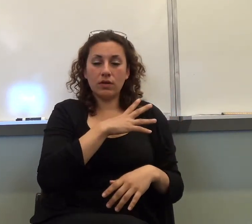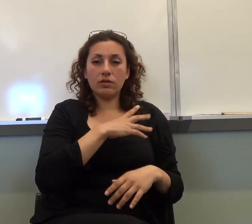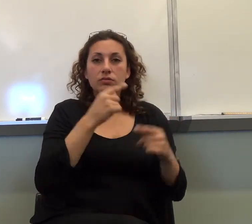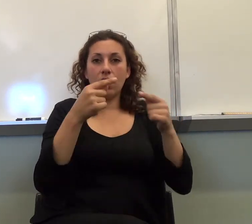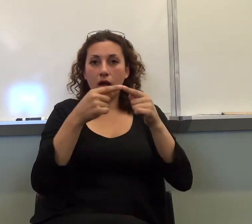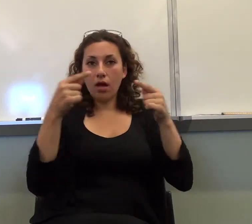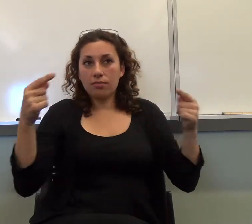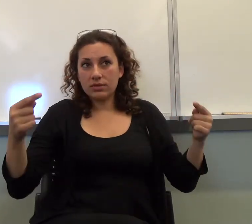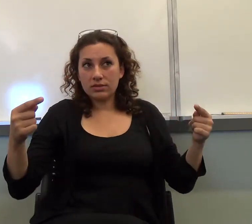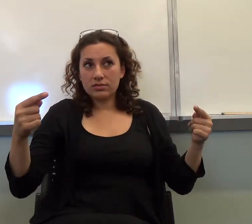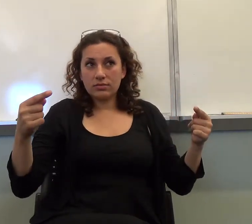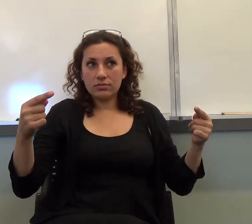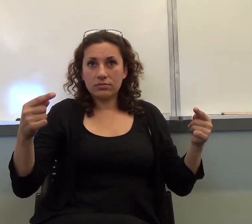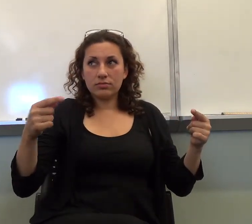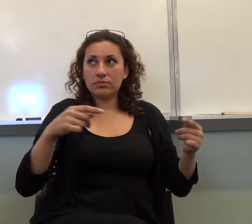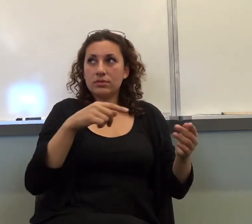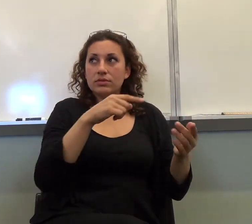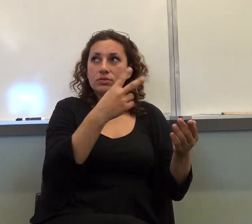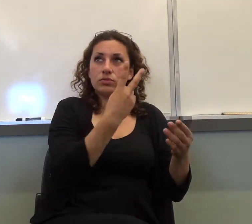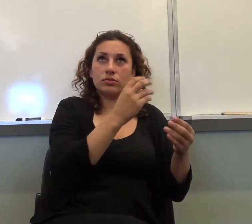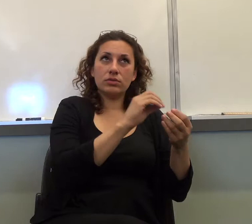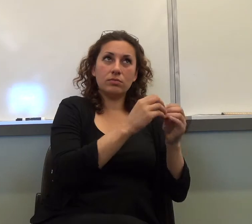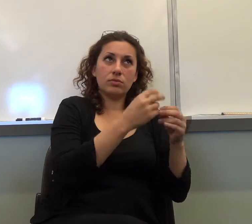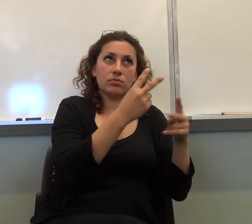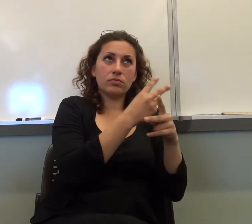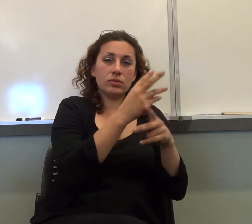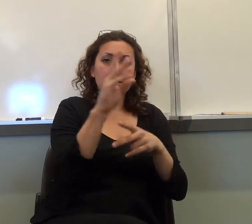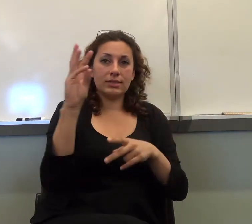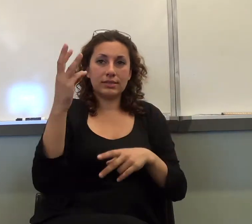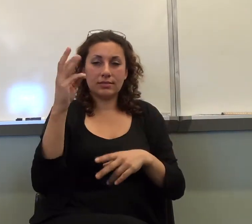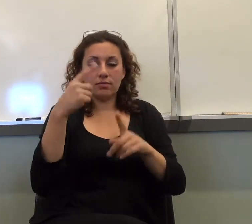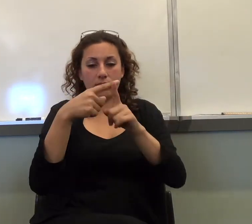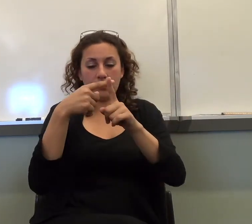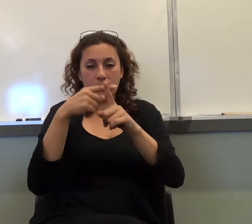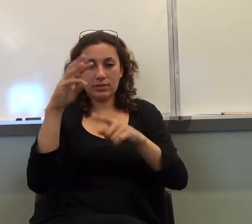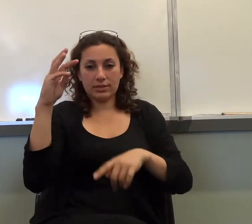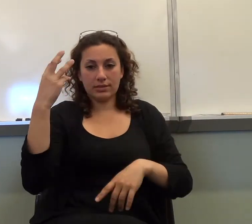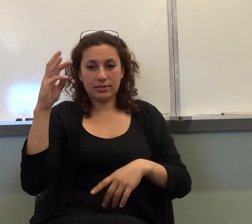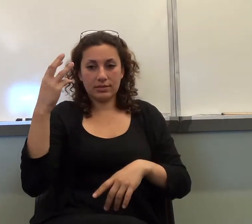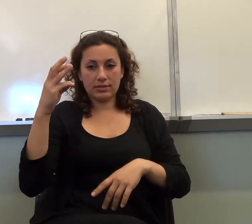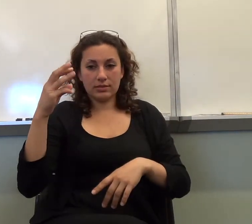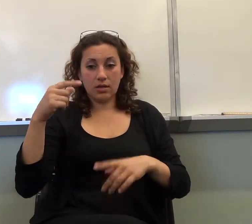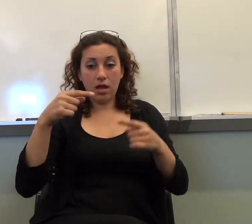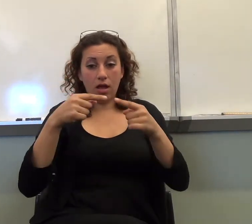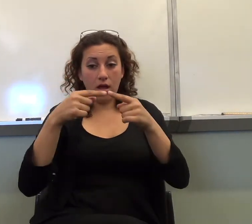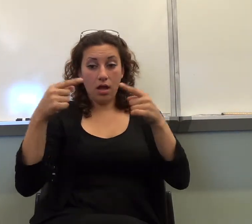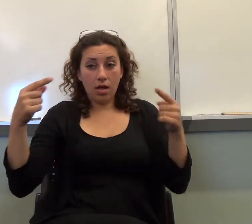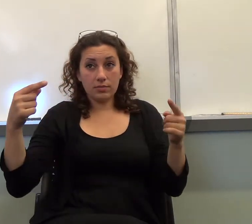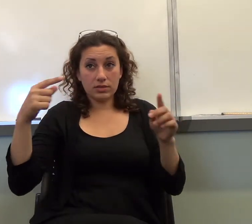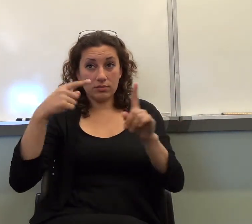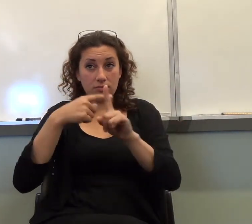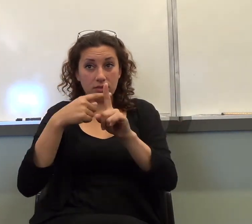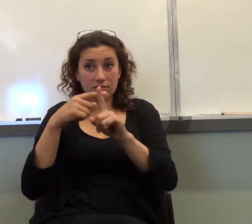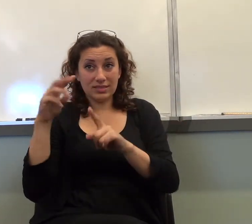well, these two multiply to a positive 16. And the opposite of a positive 16 is the